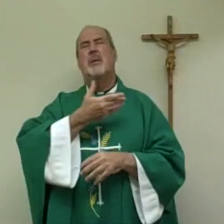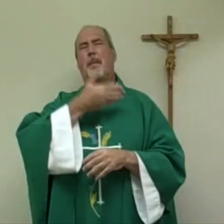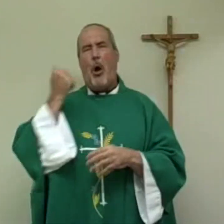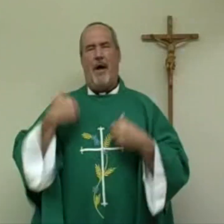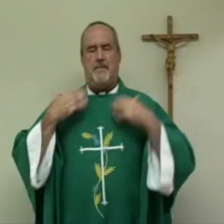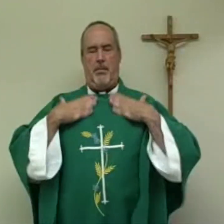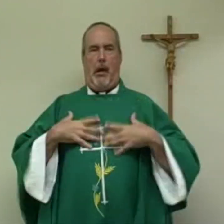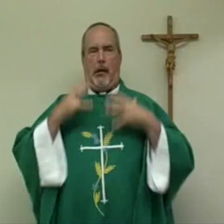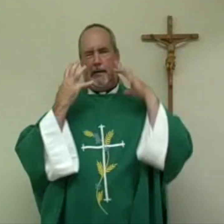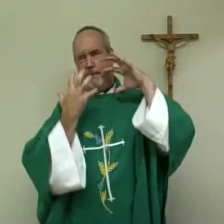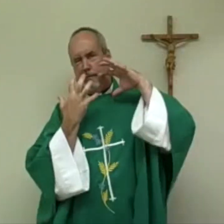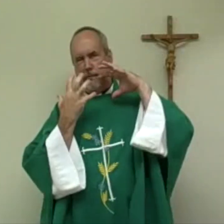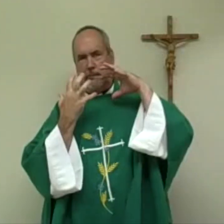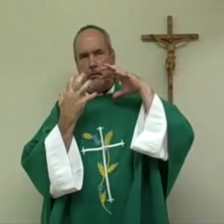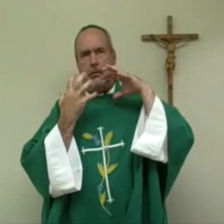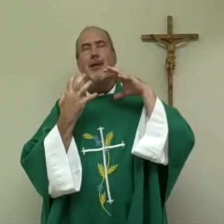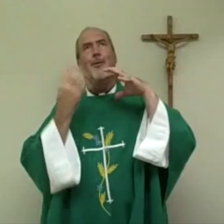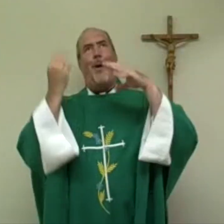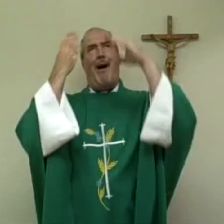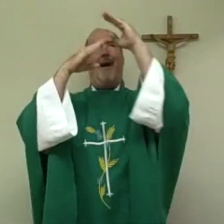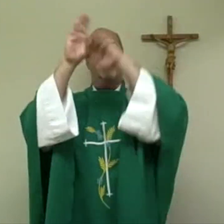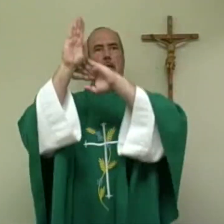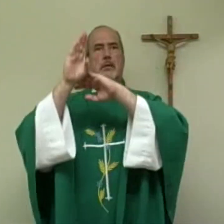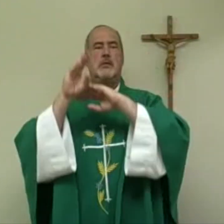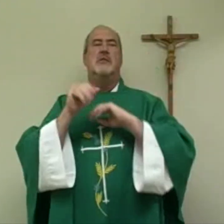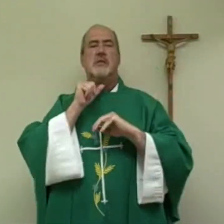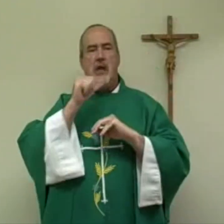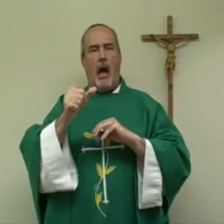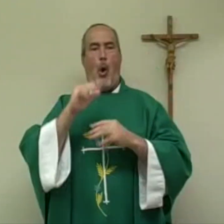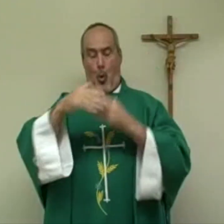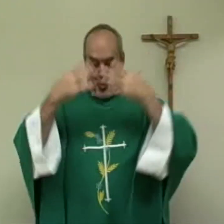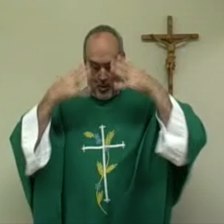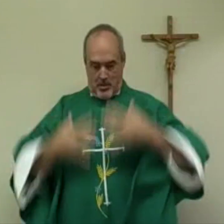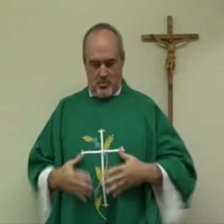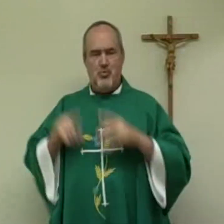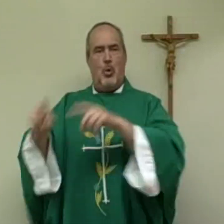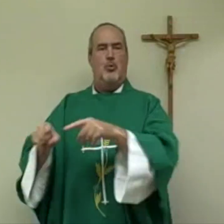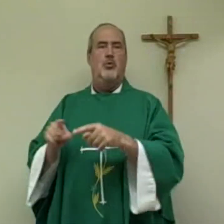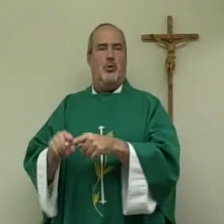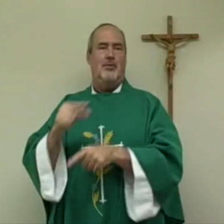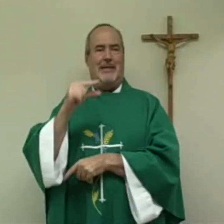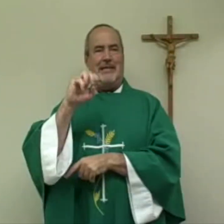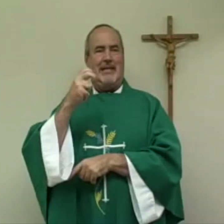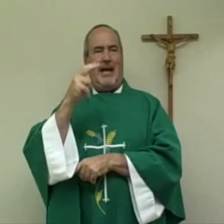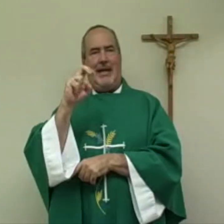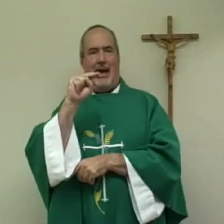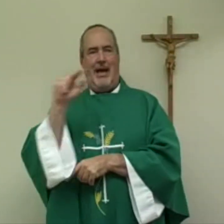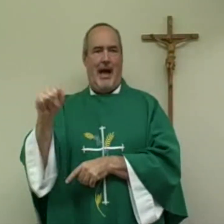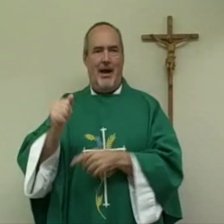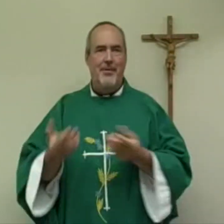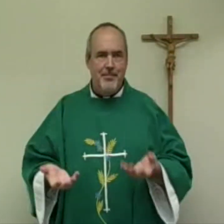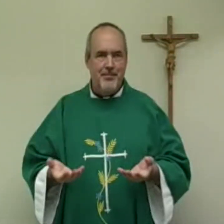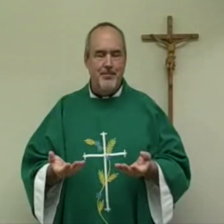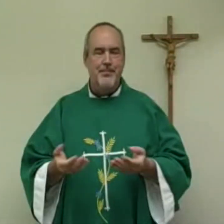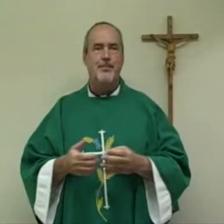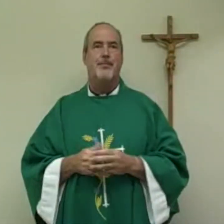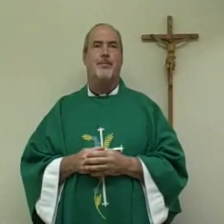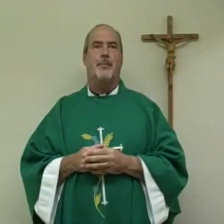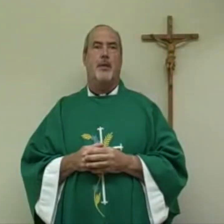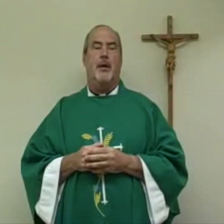off. He says it's better to have a body that's all mangled to get into heaven rather than a full body that leads us to